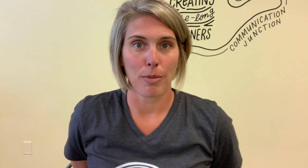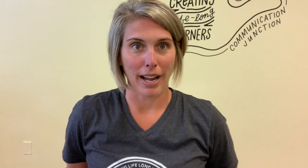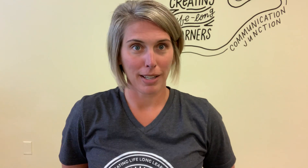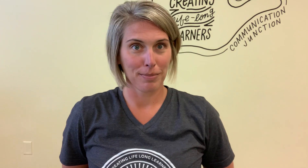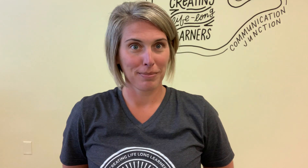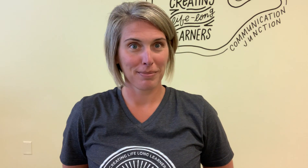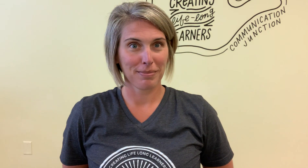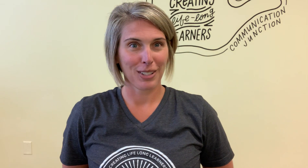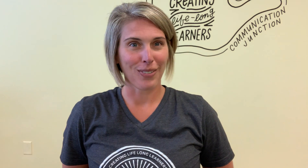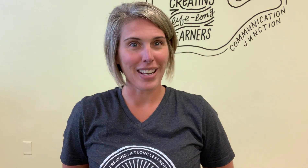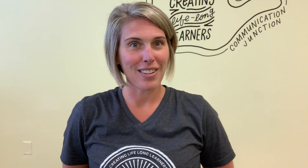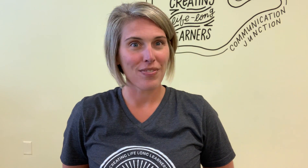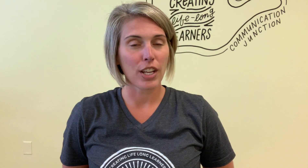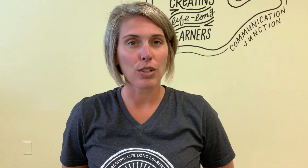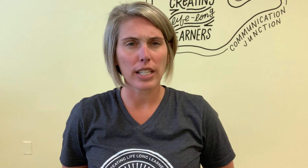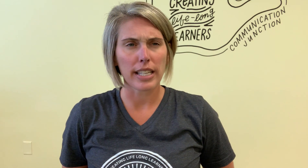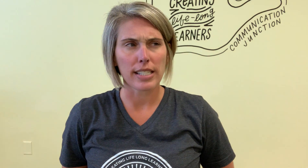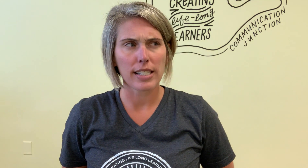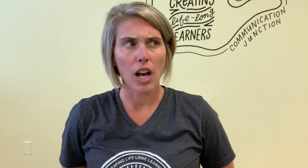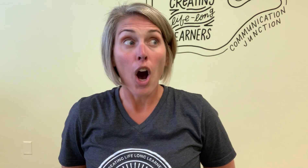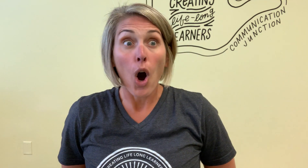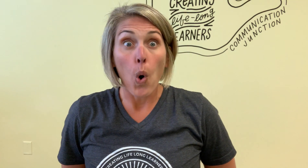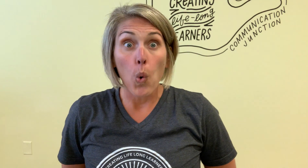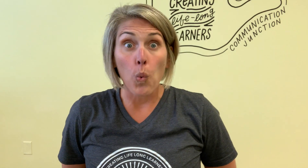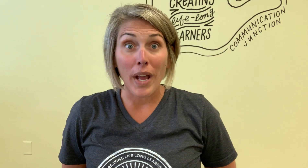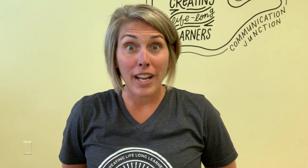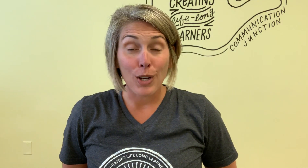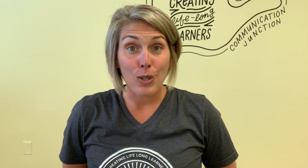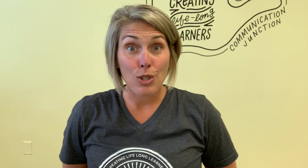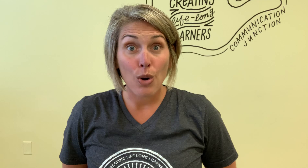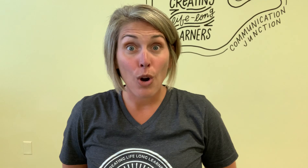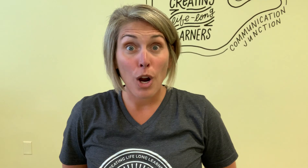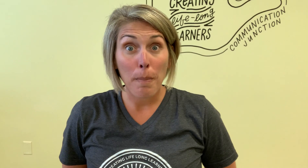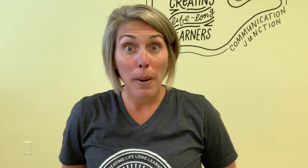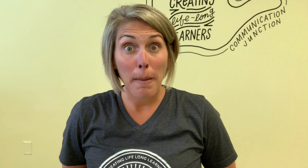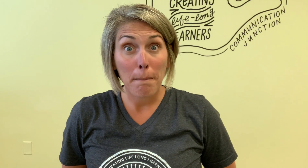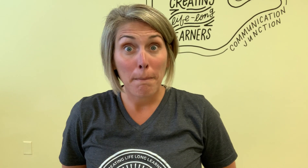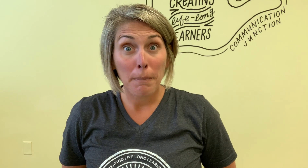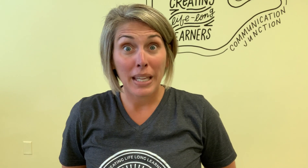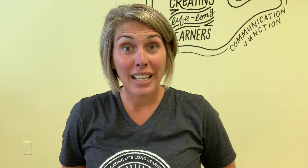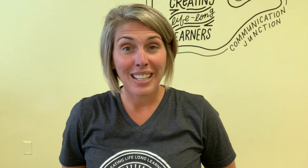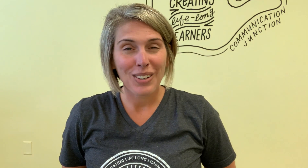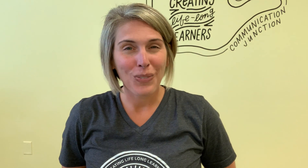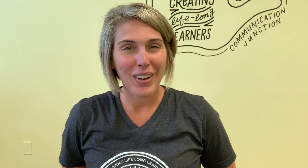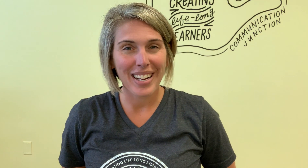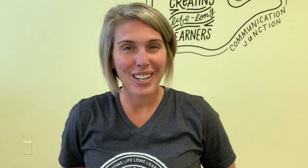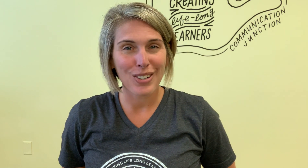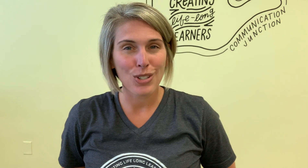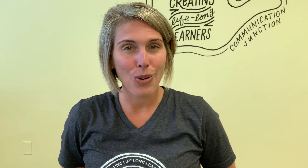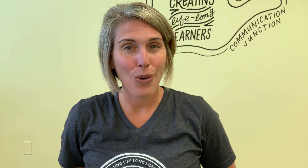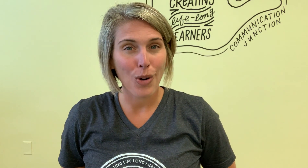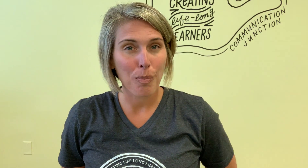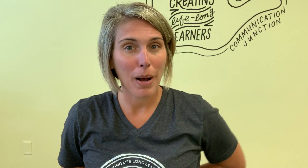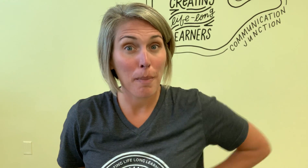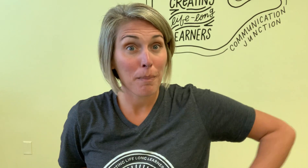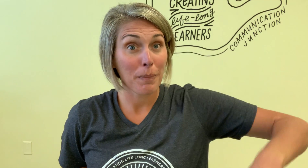back. You ready? It goes like this. Where's your pumpkin? Where's your